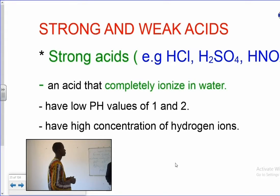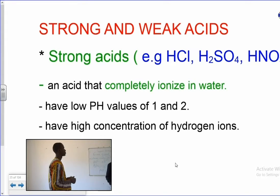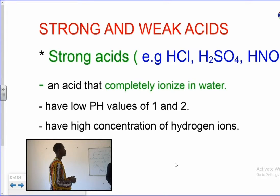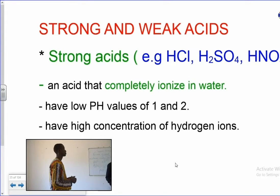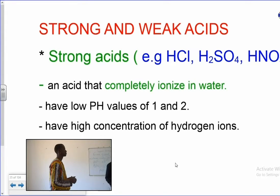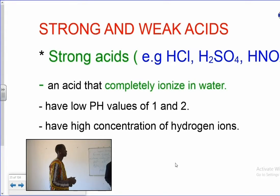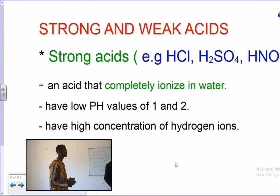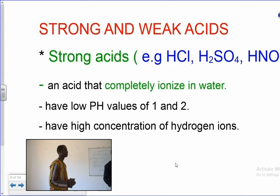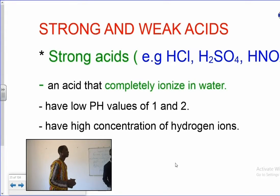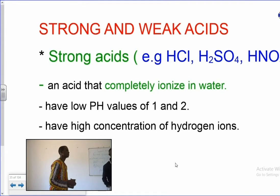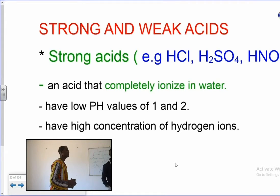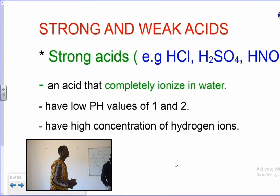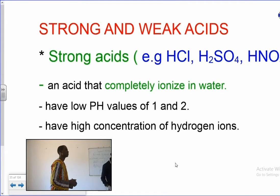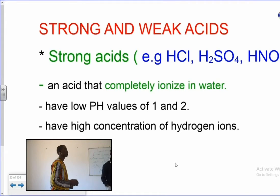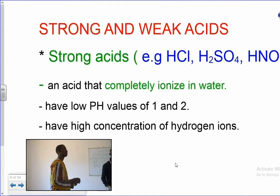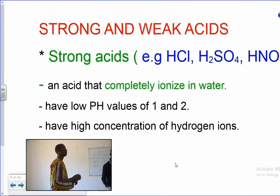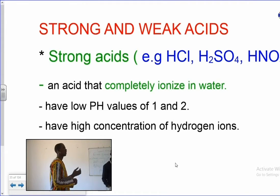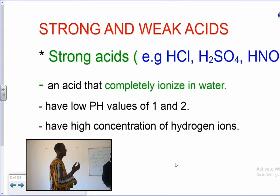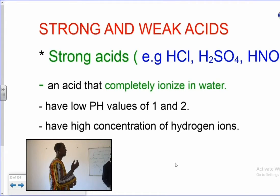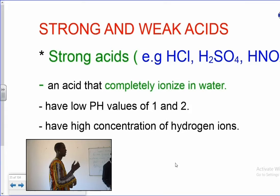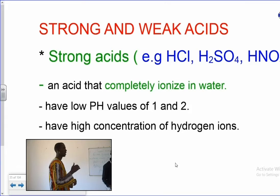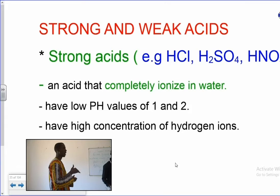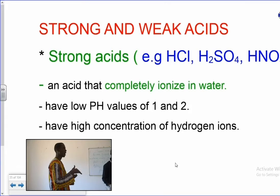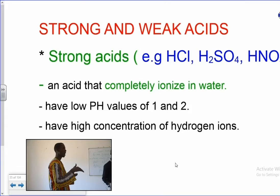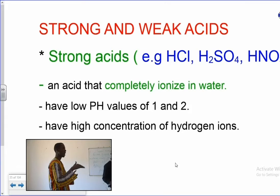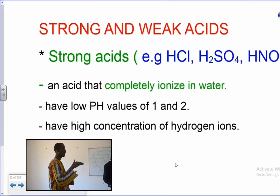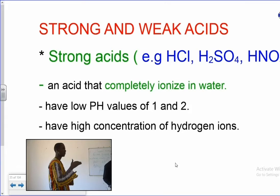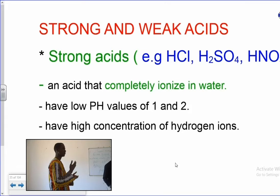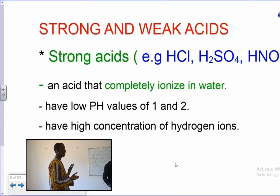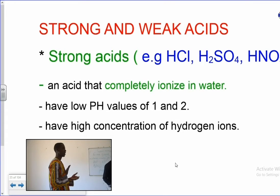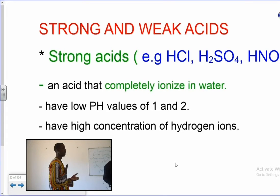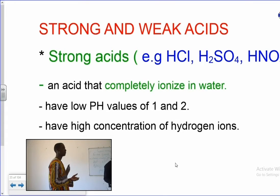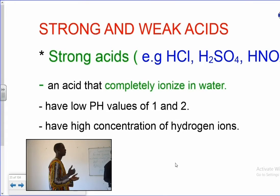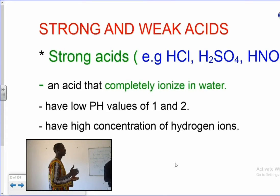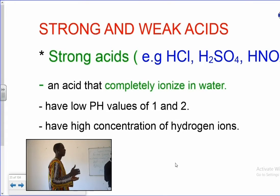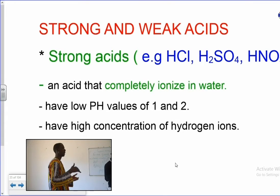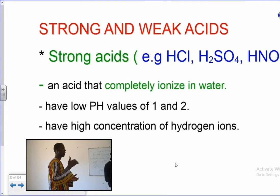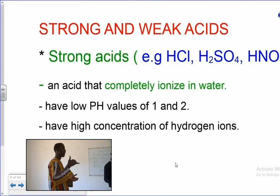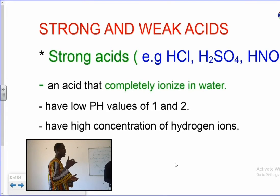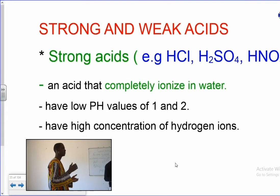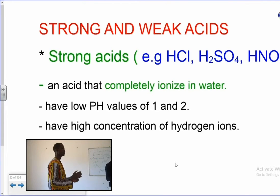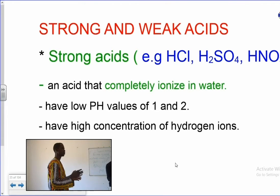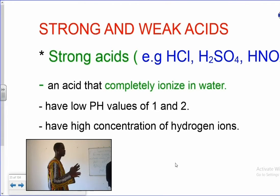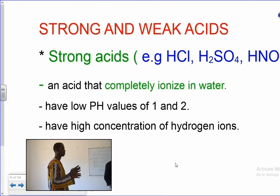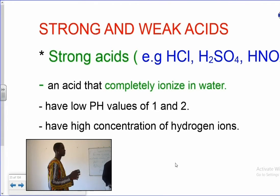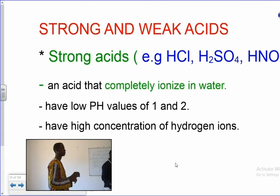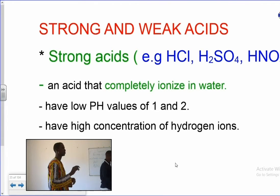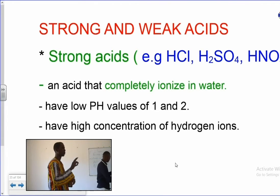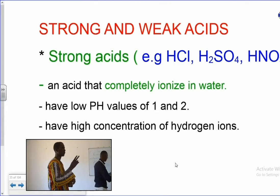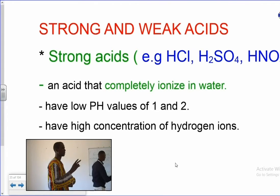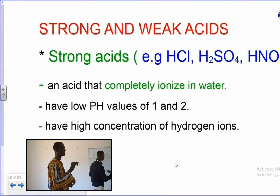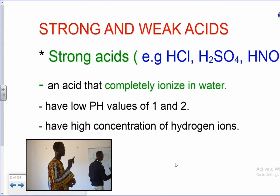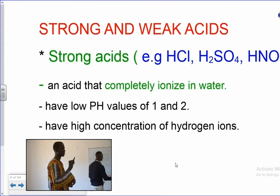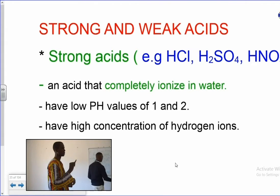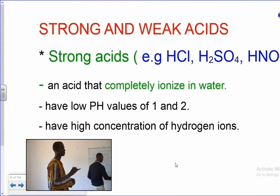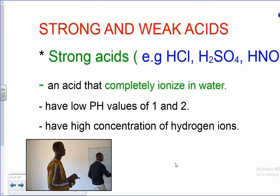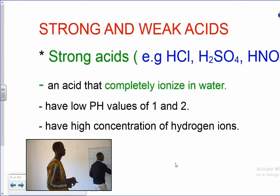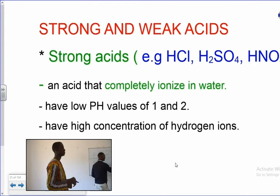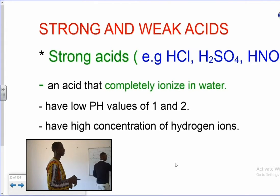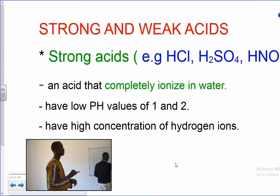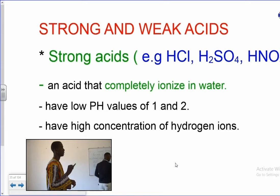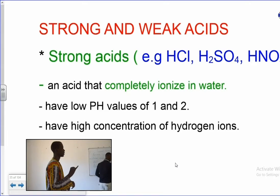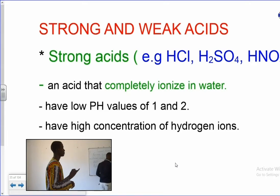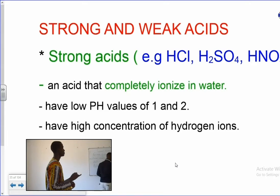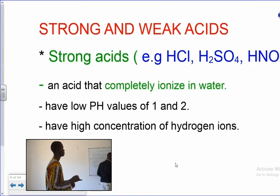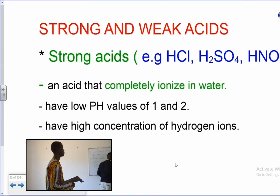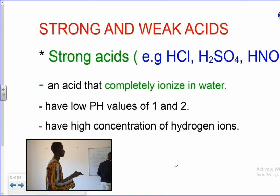high concentration of hydrogen ions. That's why they are strong, because of the hydrogen ions. As I already told you this,